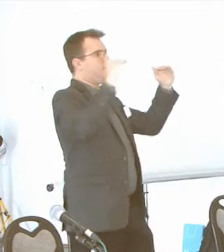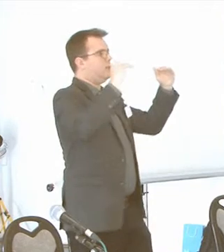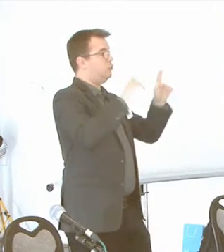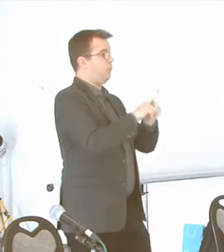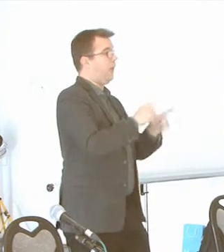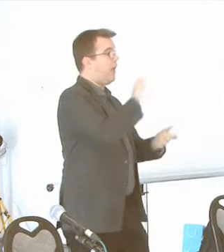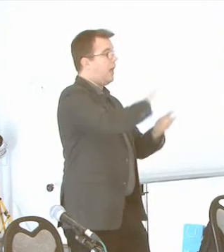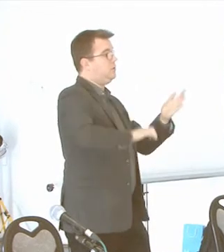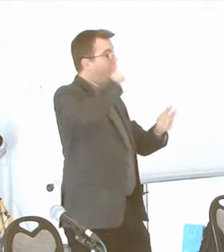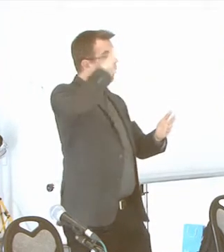we can get